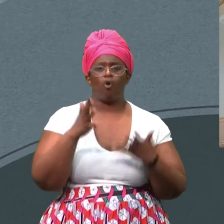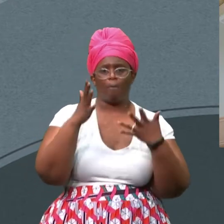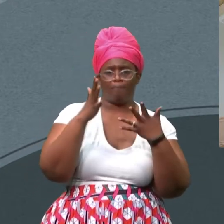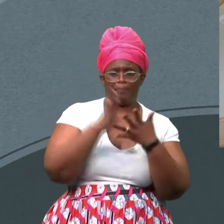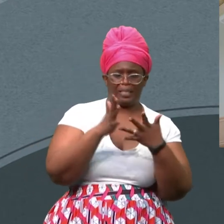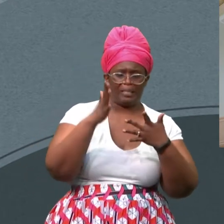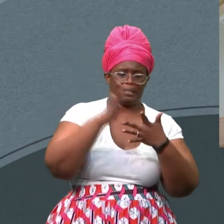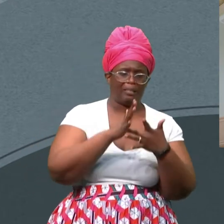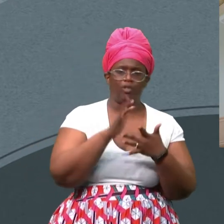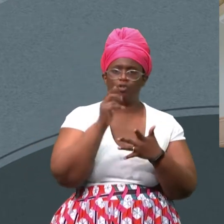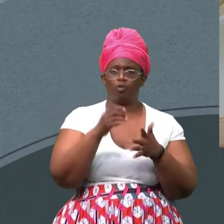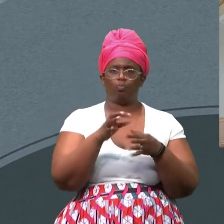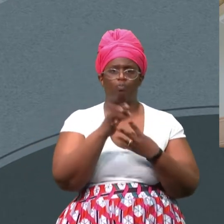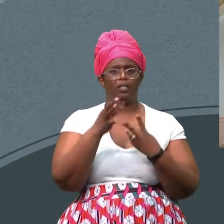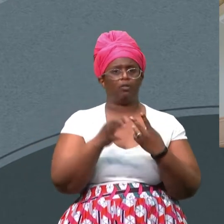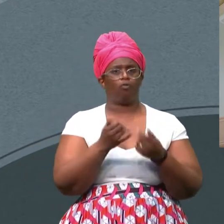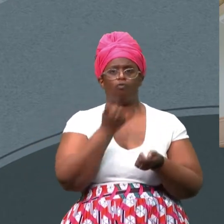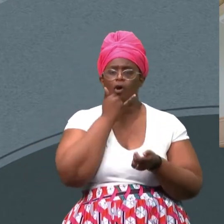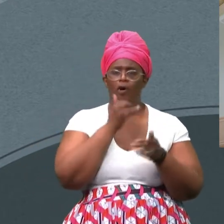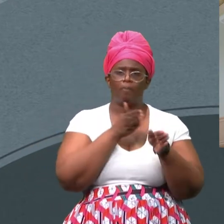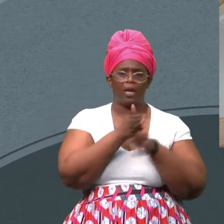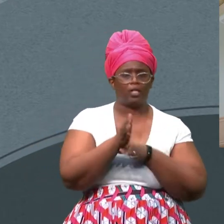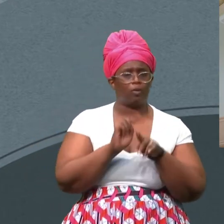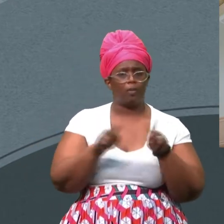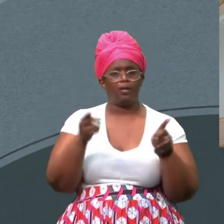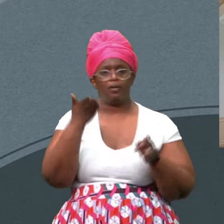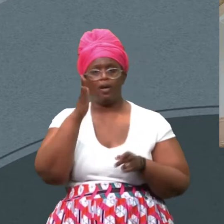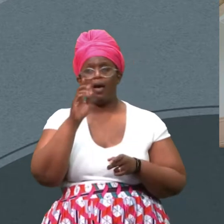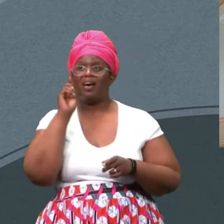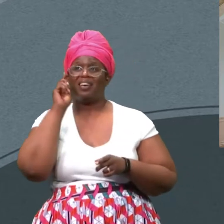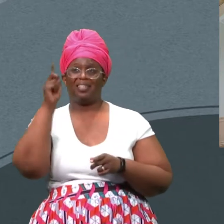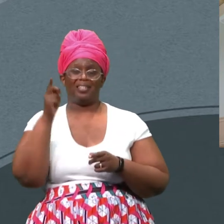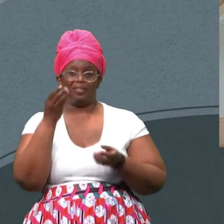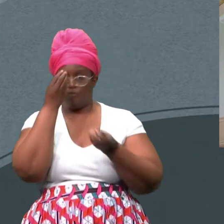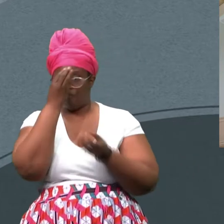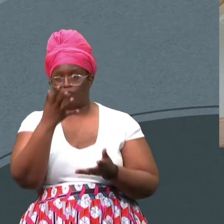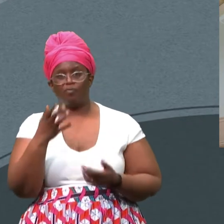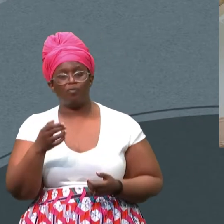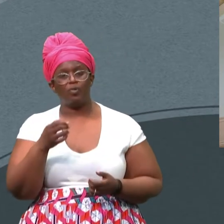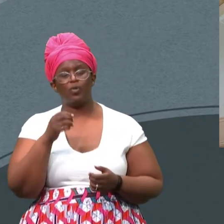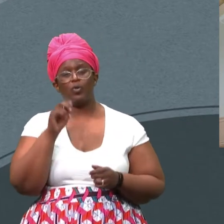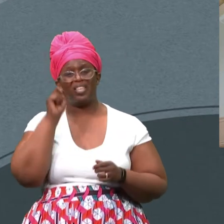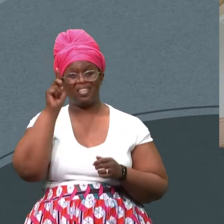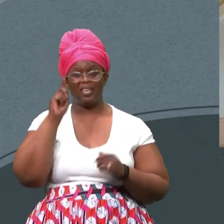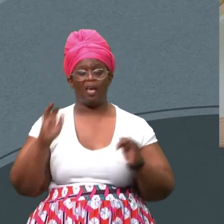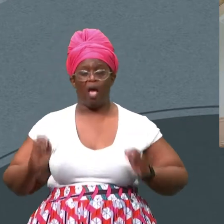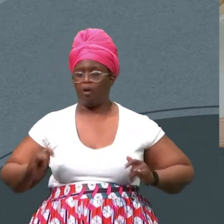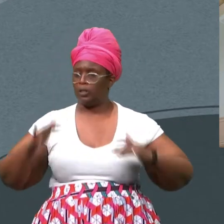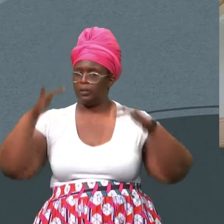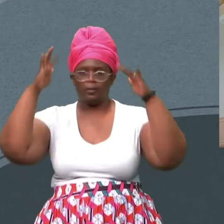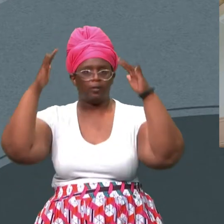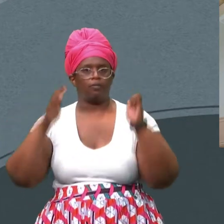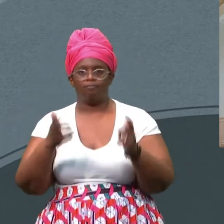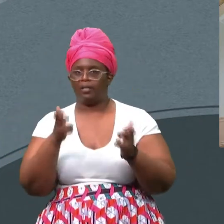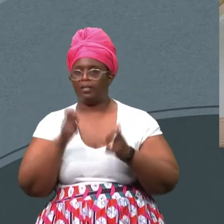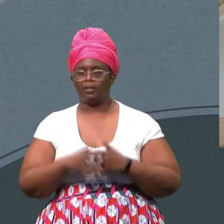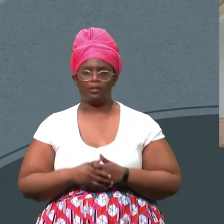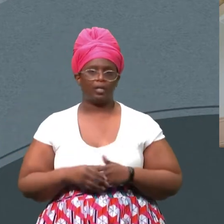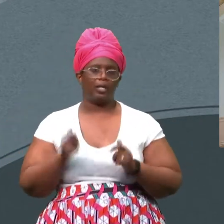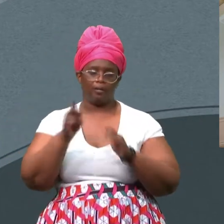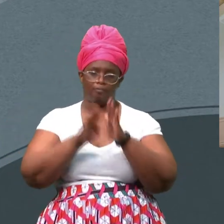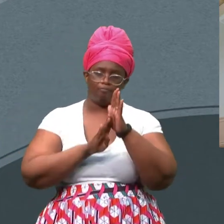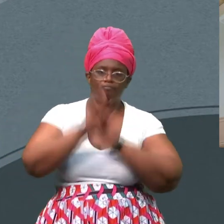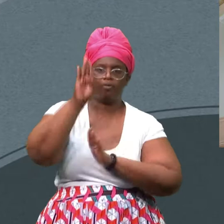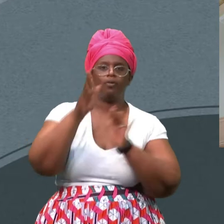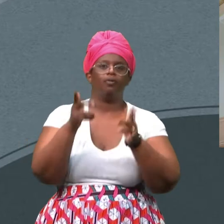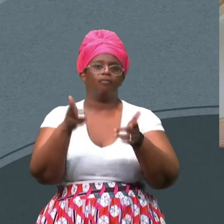wrong major. And God is saying, but let me tell you something. I'm a God of acceleration. And because I'm a God of acceleration, if you would